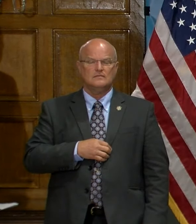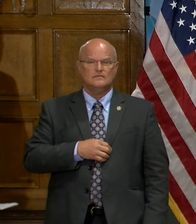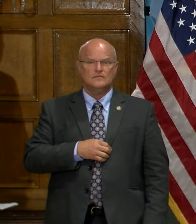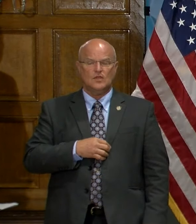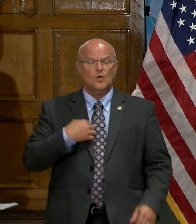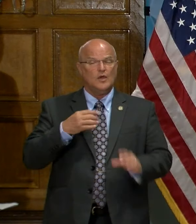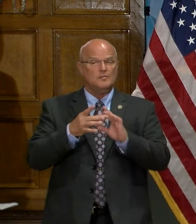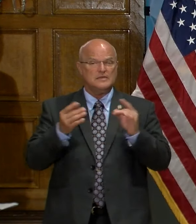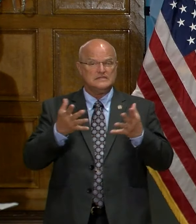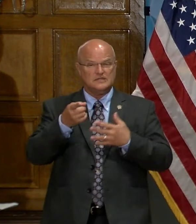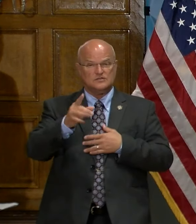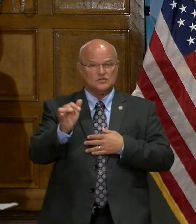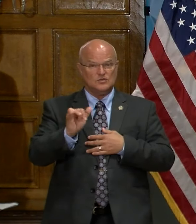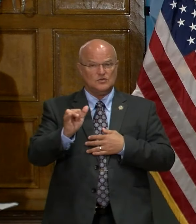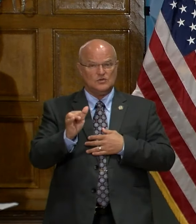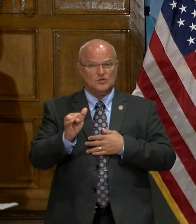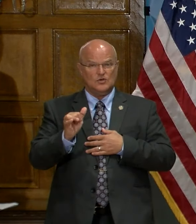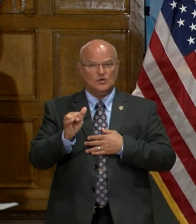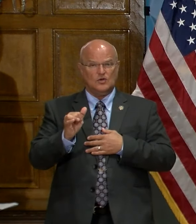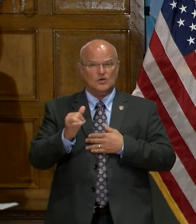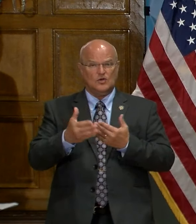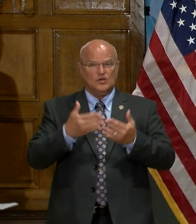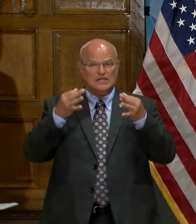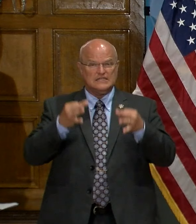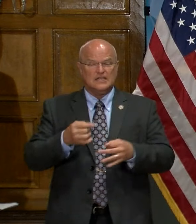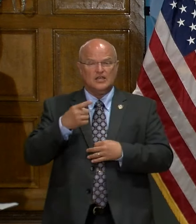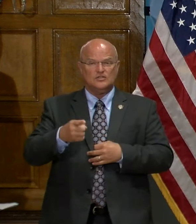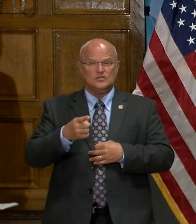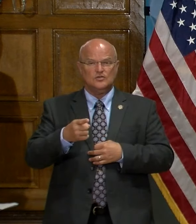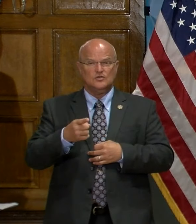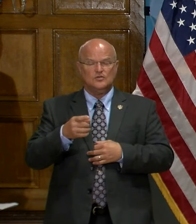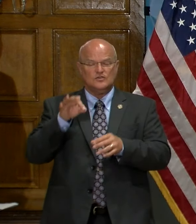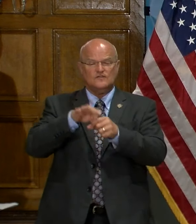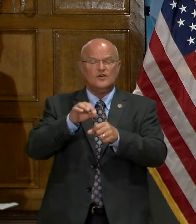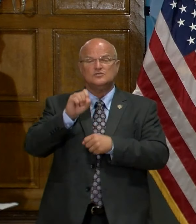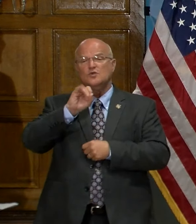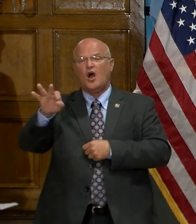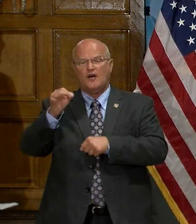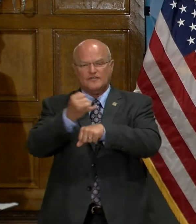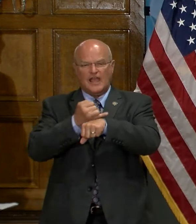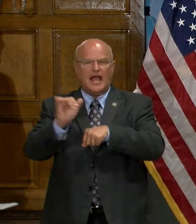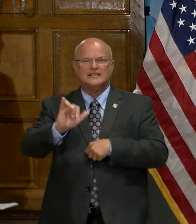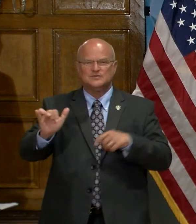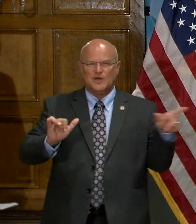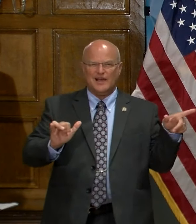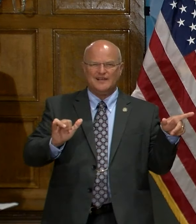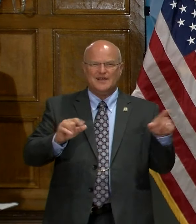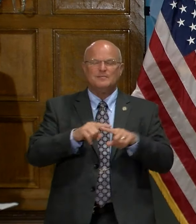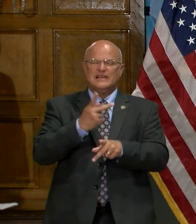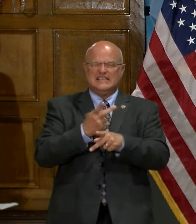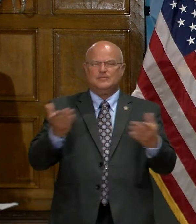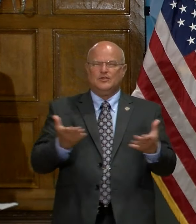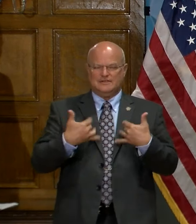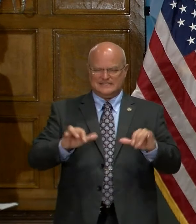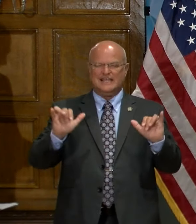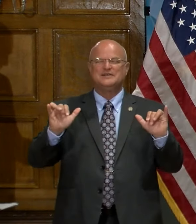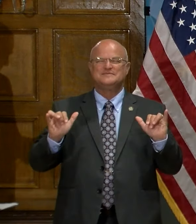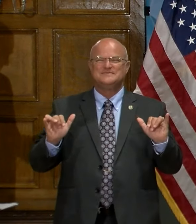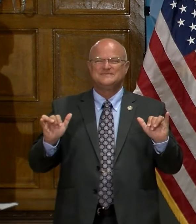We did miss you here too, and here at the table we almost decided to vote you off the island as well, but we decided to keep you around